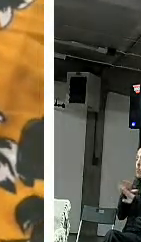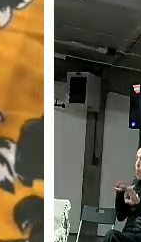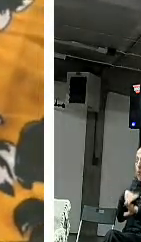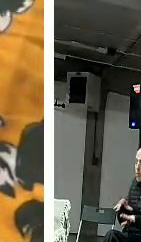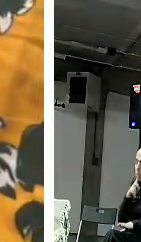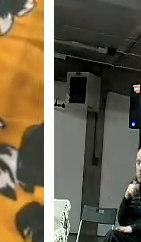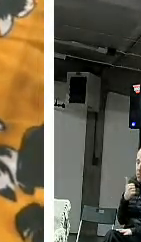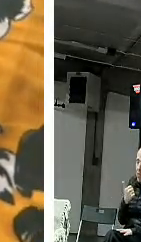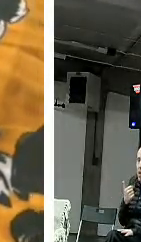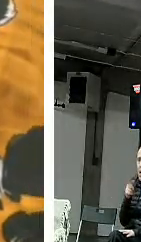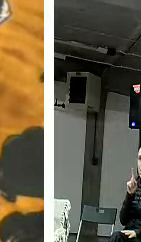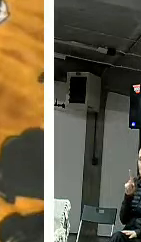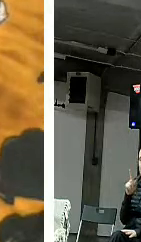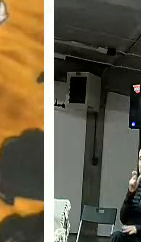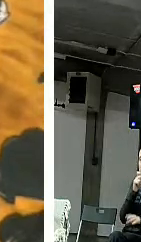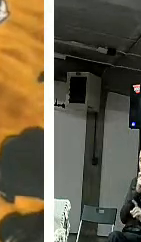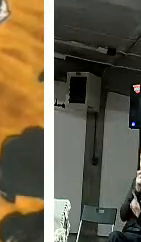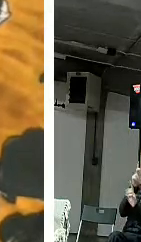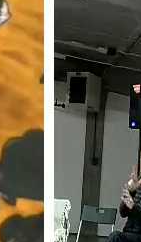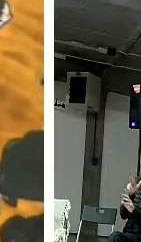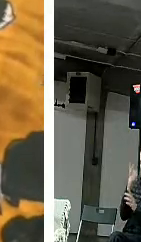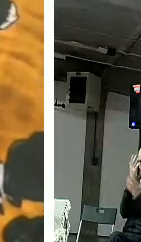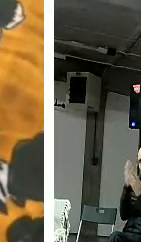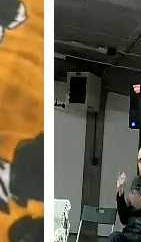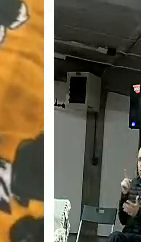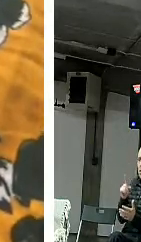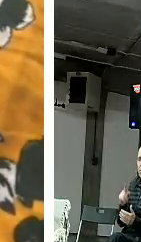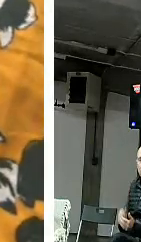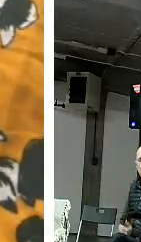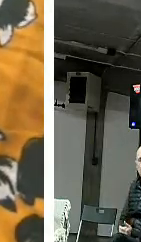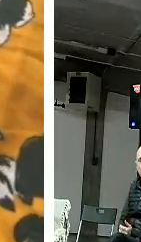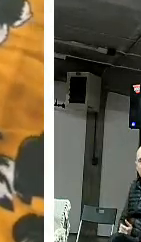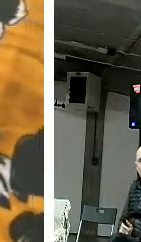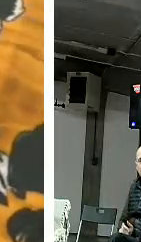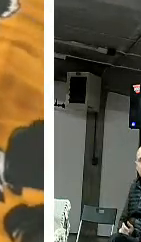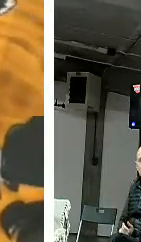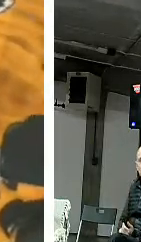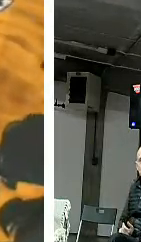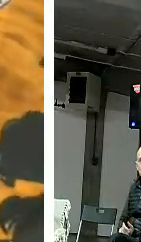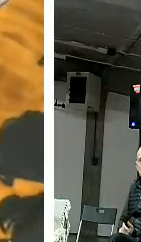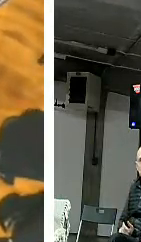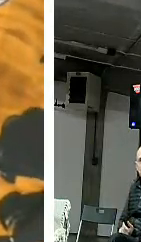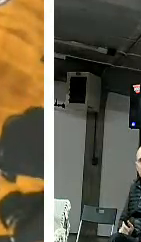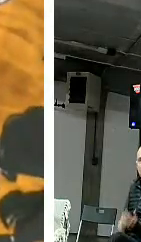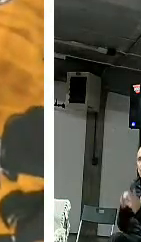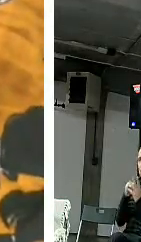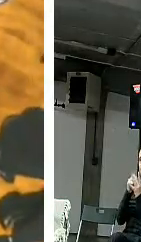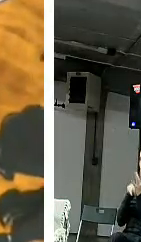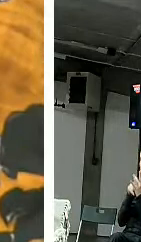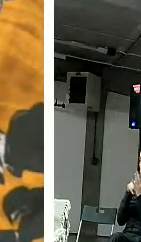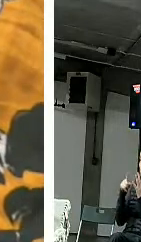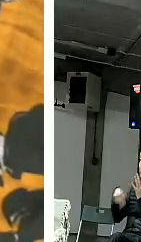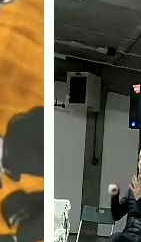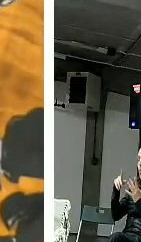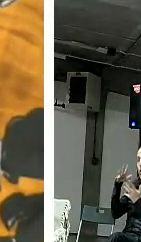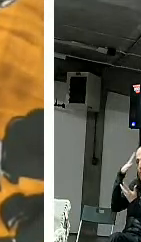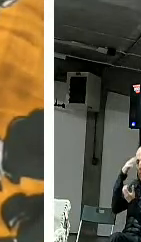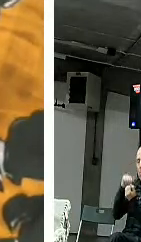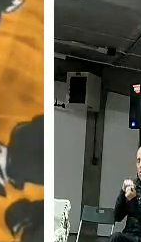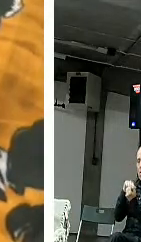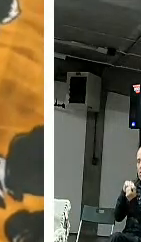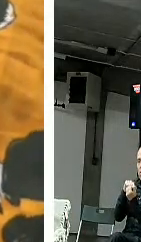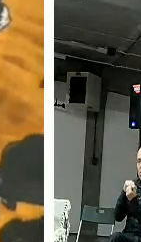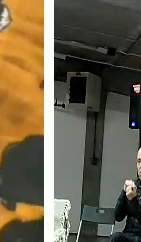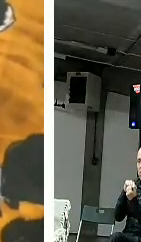it, just as a way to honour what we've just heard. Okay, so Shaney, we